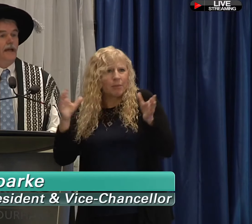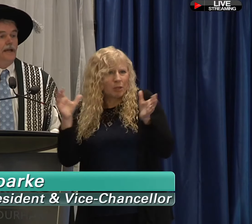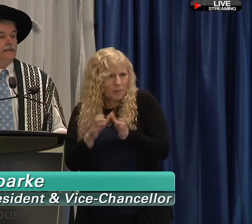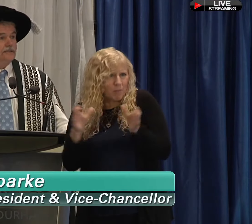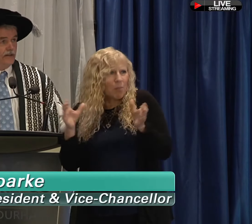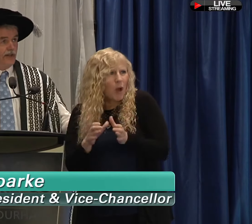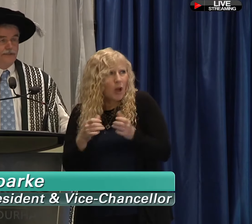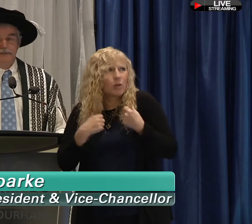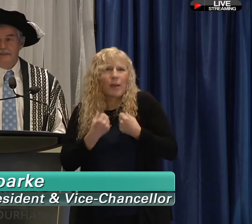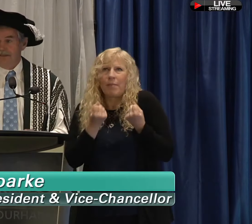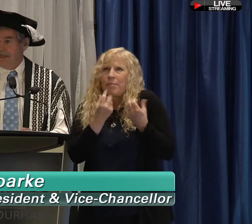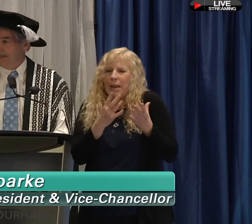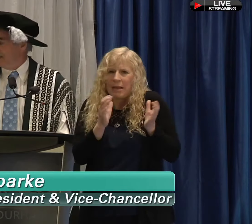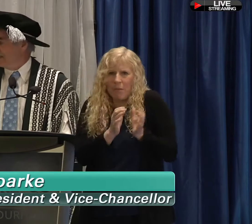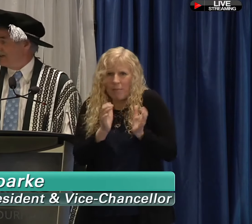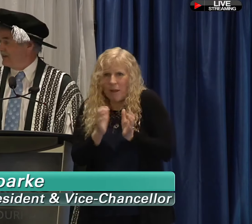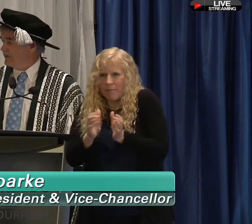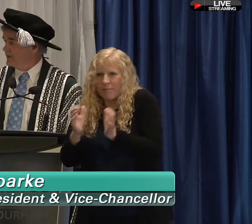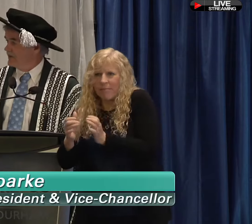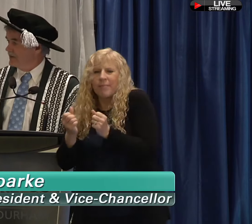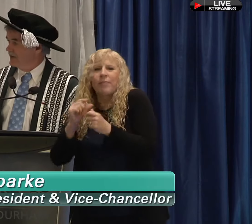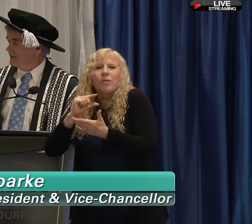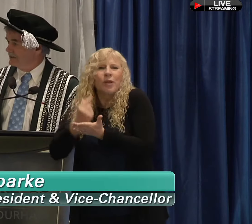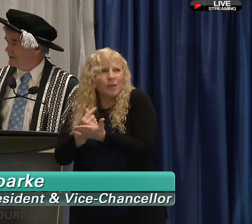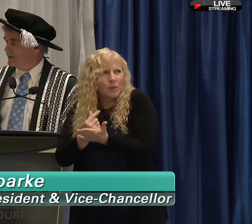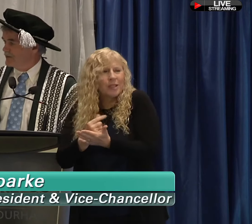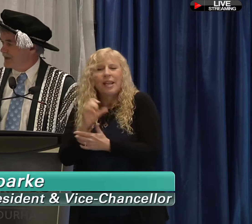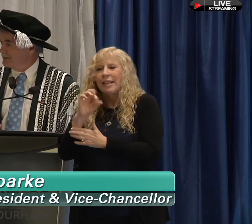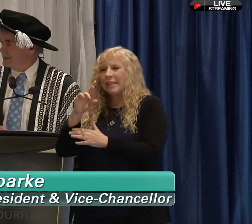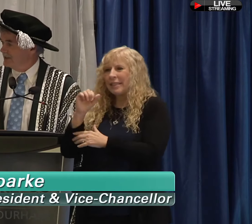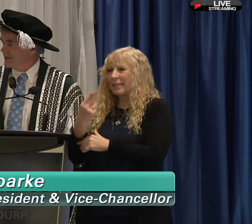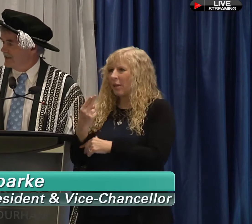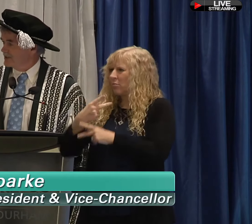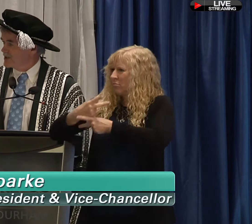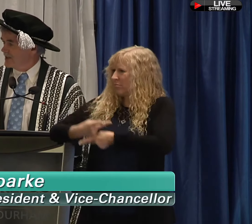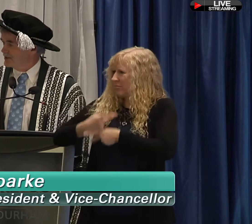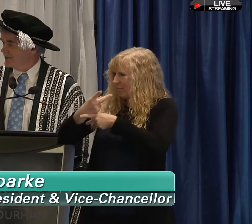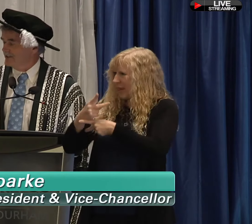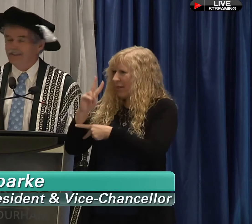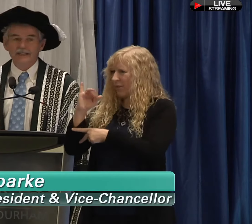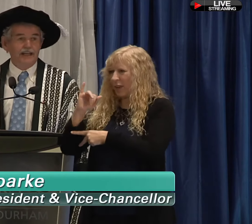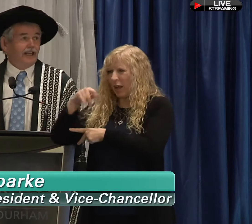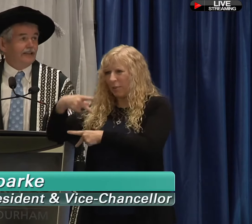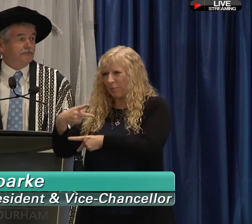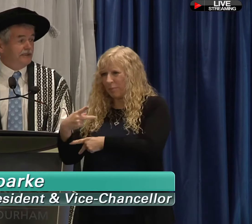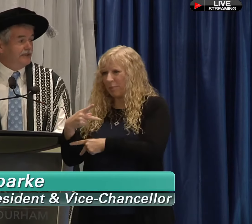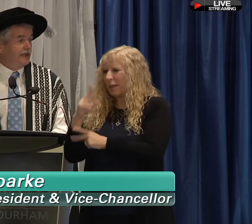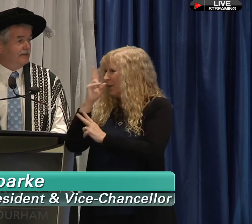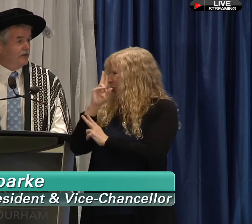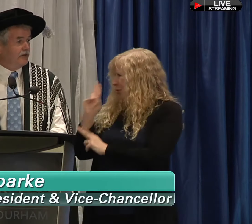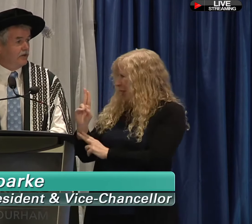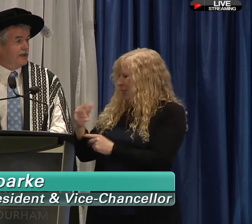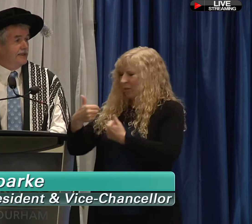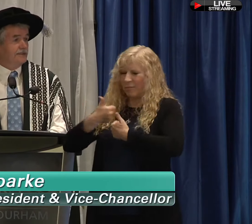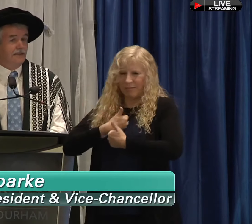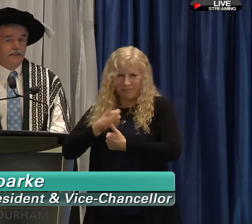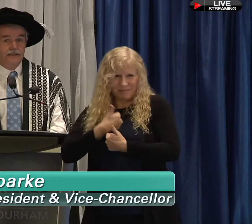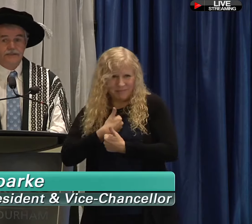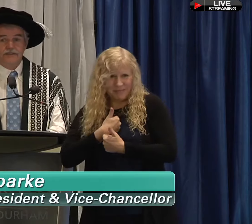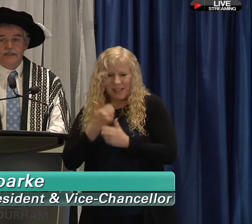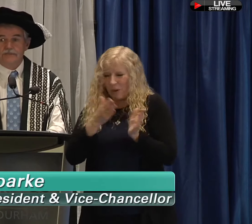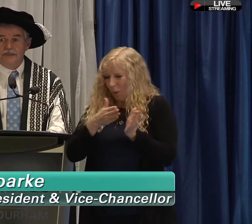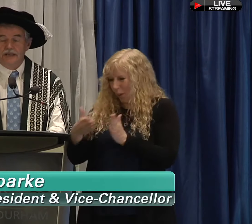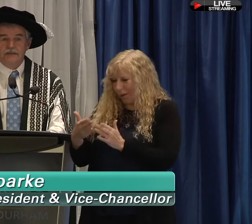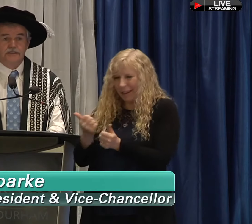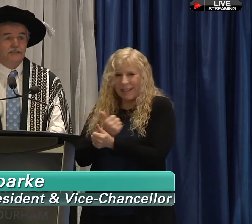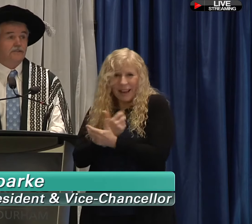them. And Sarah has been taking care of our VIP chancellor and me and organizing